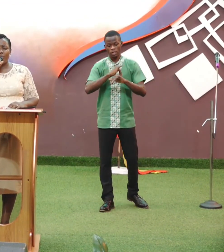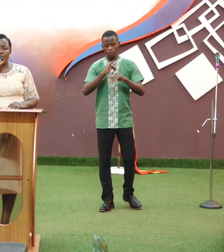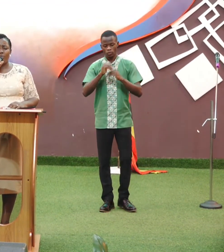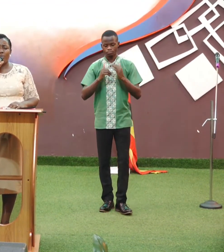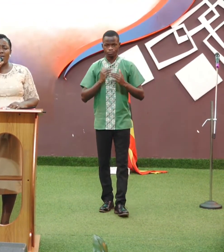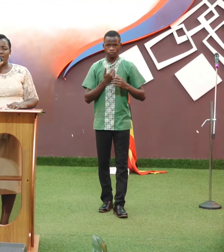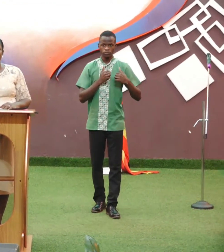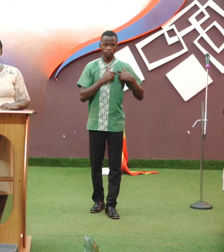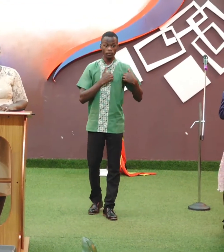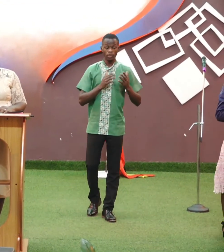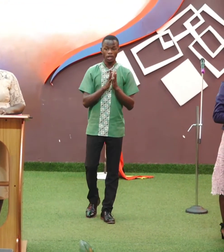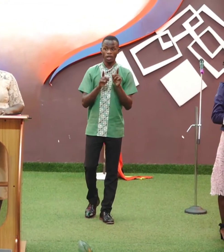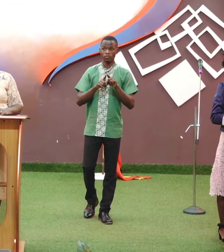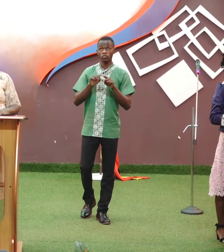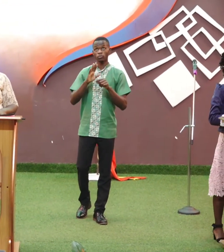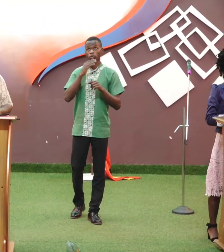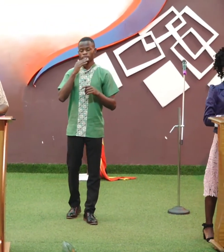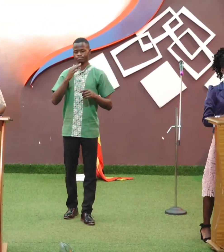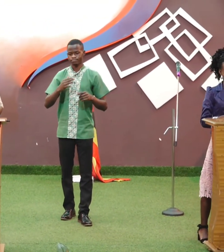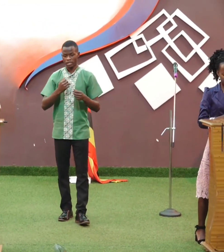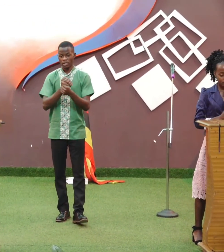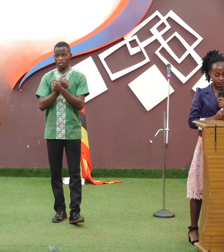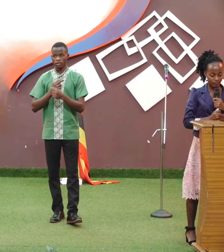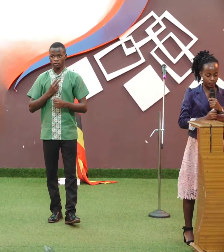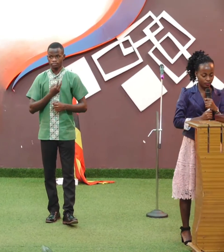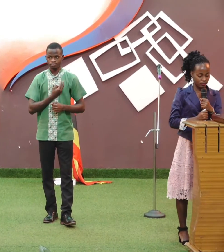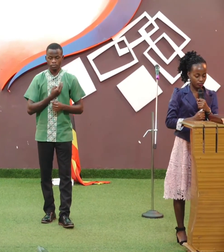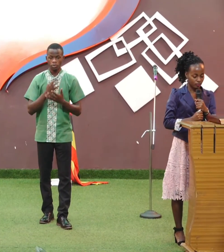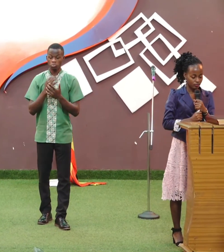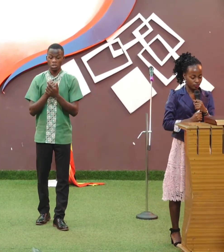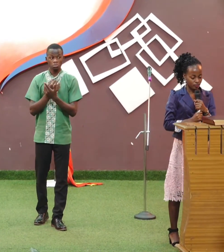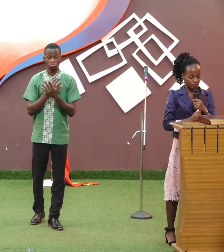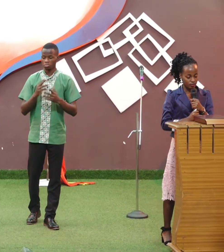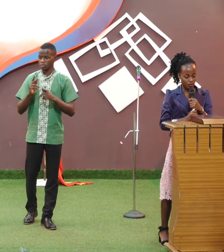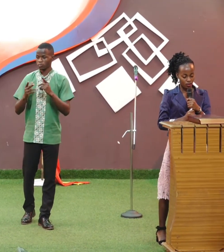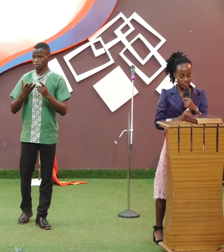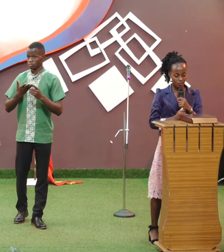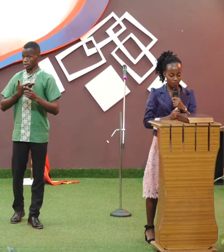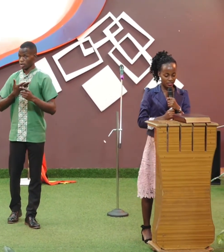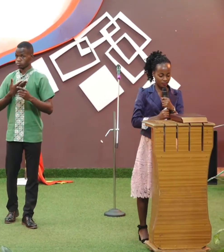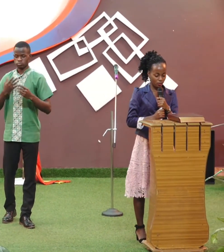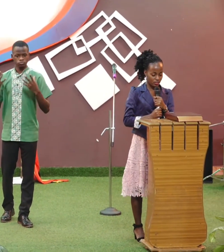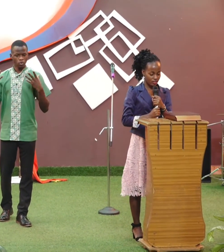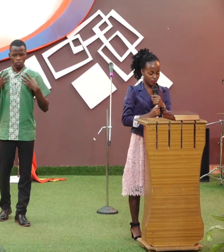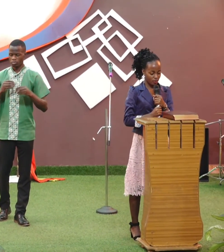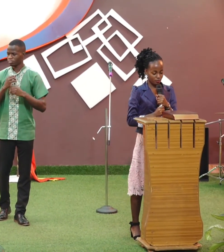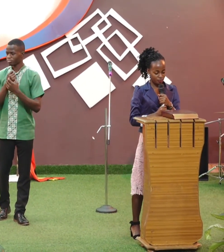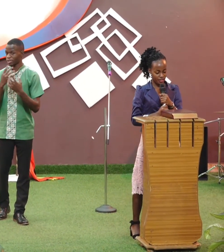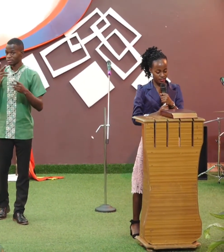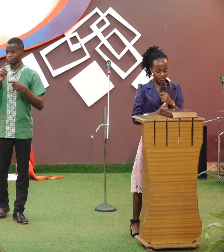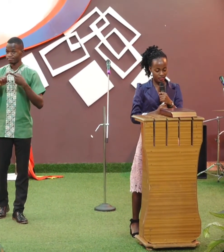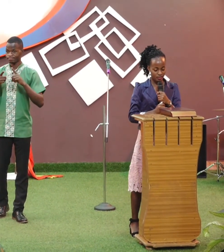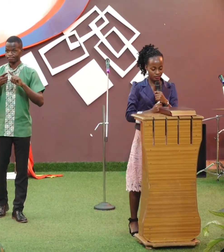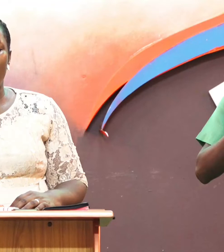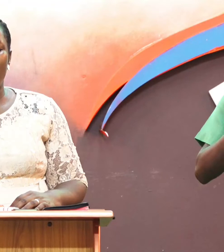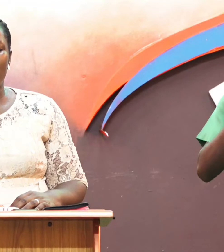Omusaigom kututasa. Your blood saves us. Abamukufetu feridwe mikwano mingi. Some of us have lost a number of